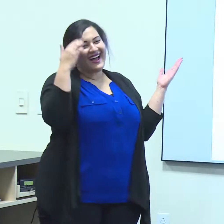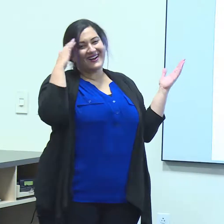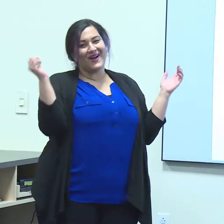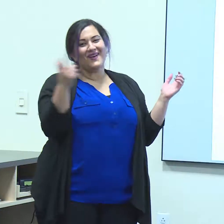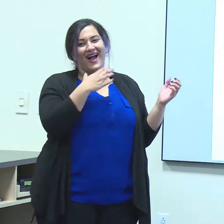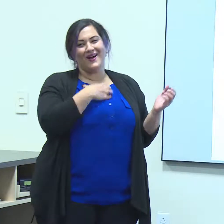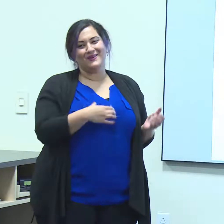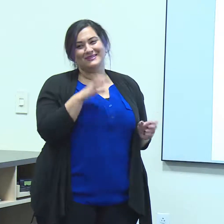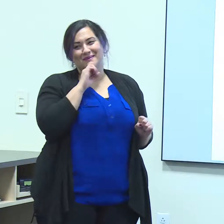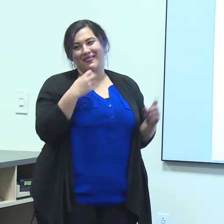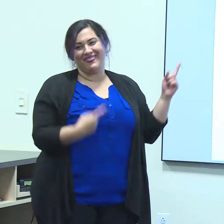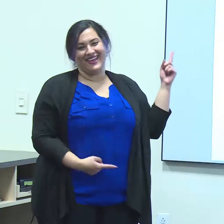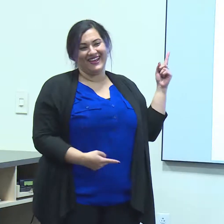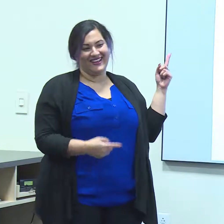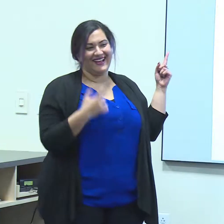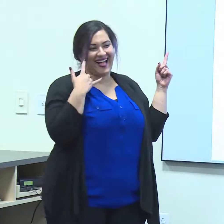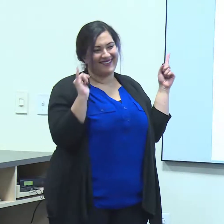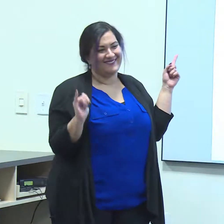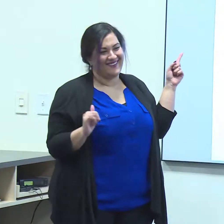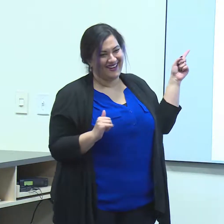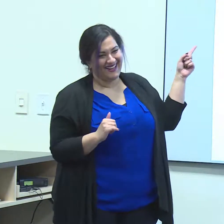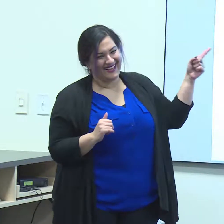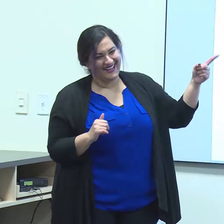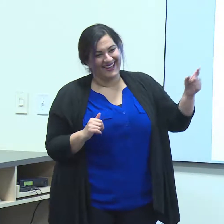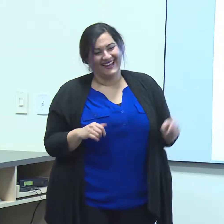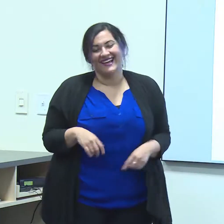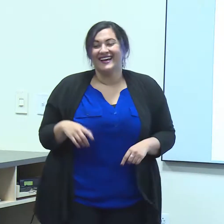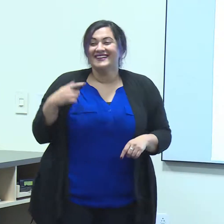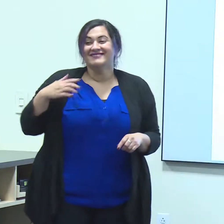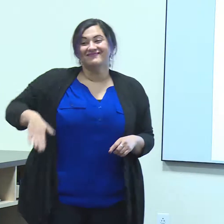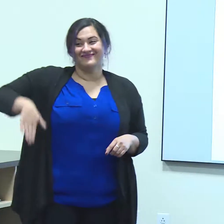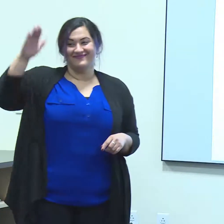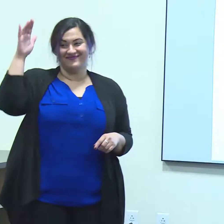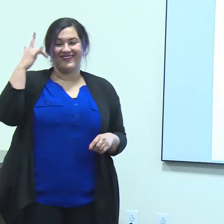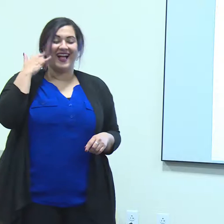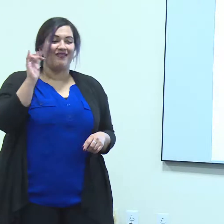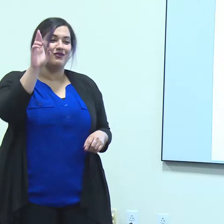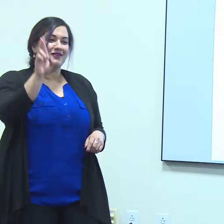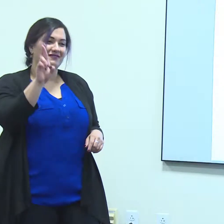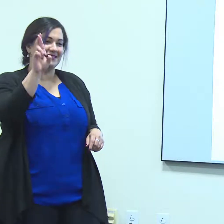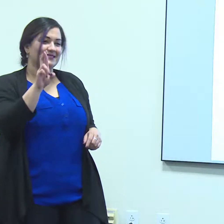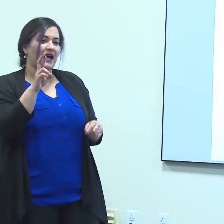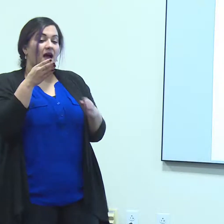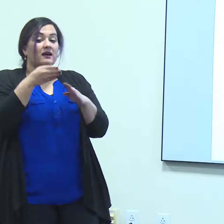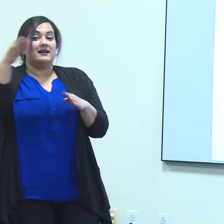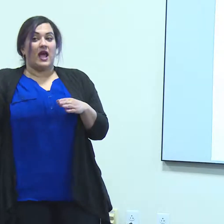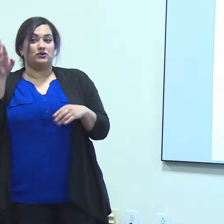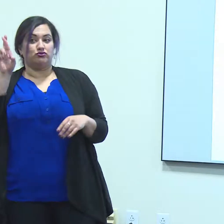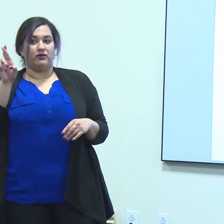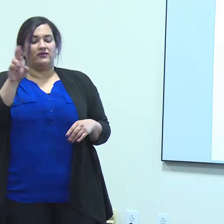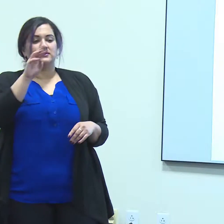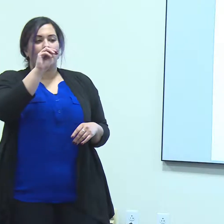I know you all wish you could be there in California. So I grew up and went to Riverside.